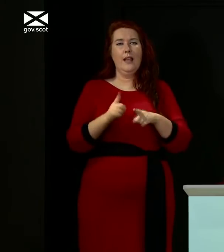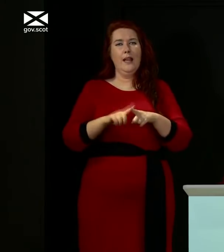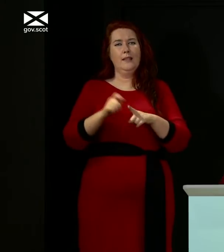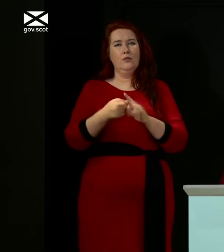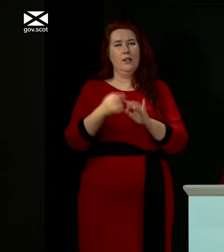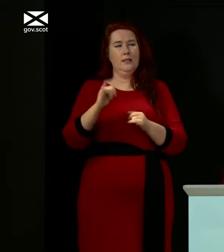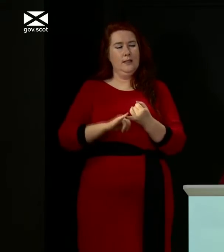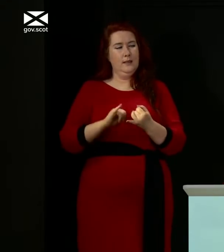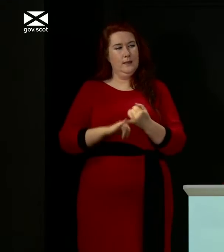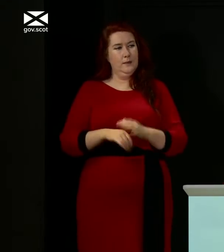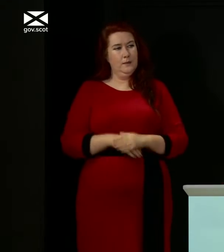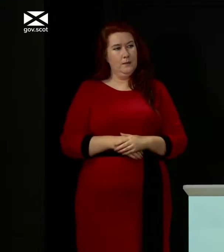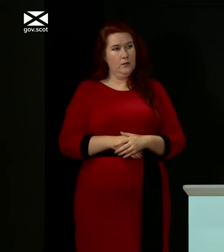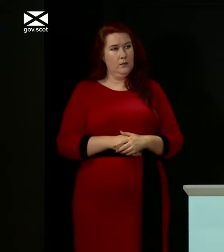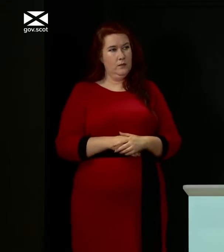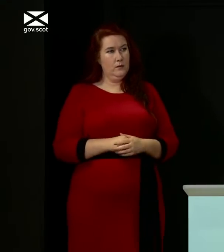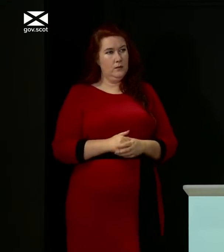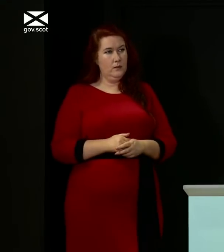Express.